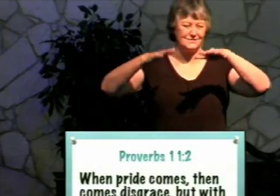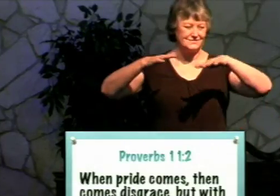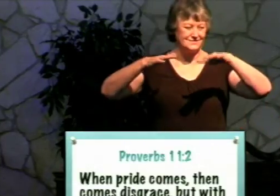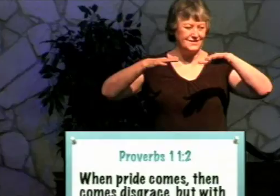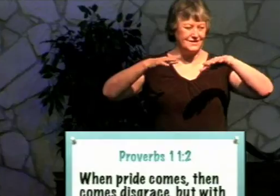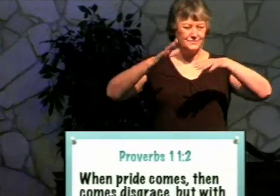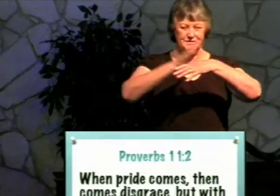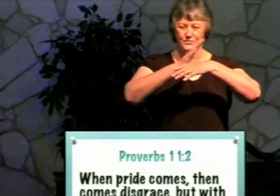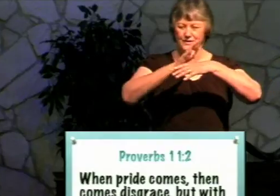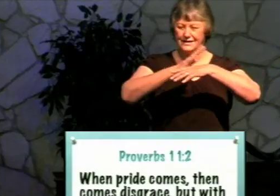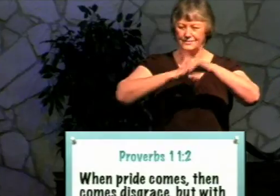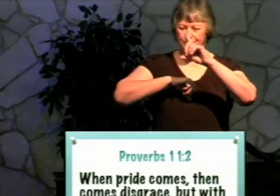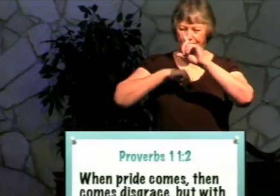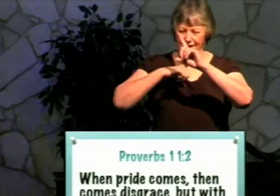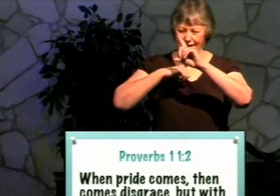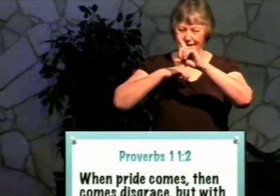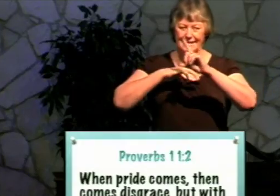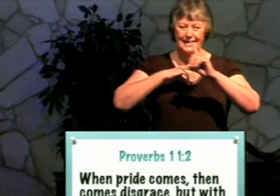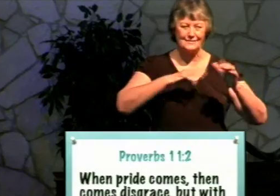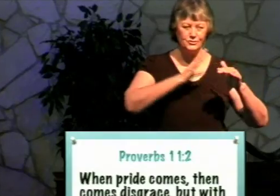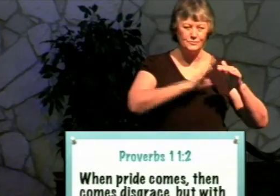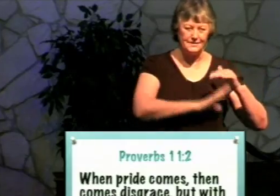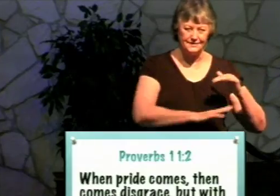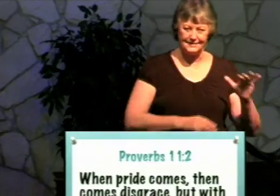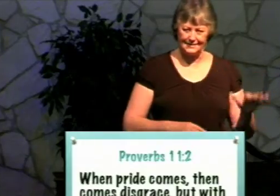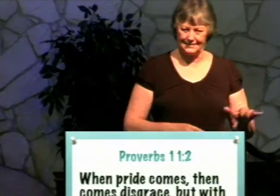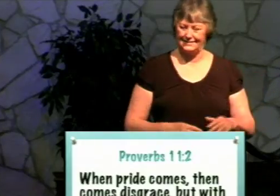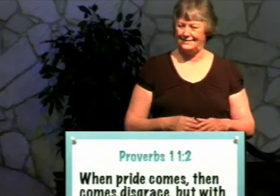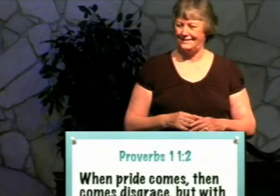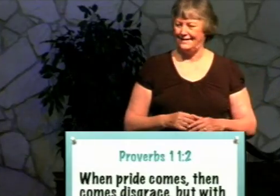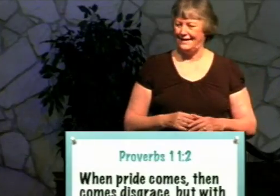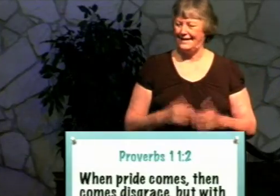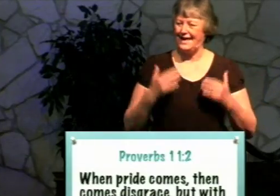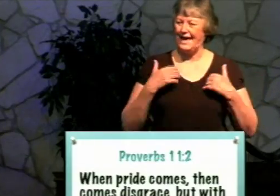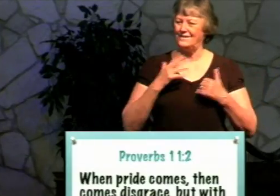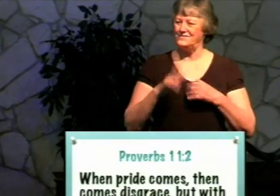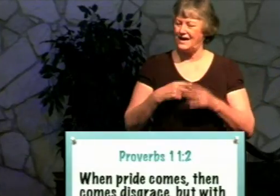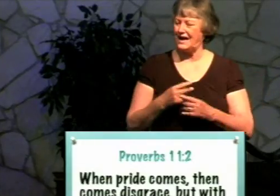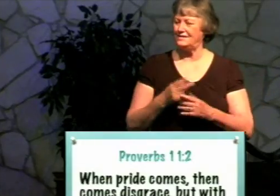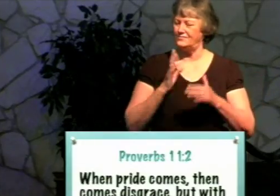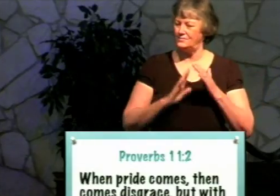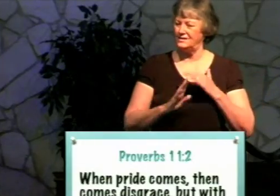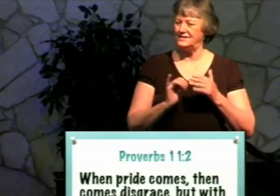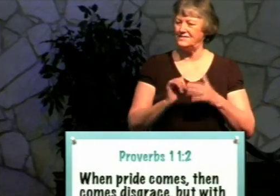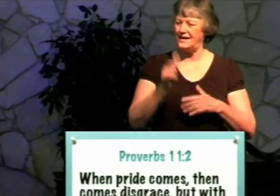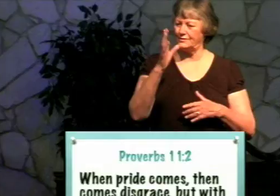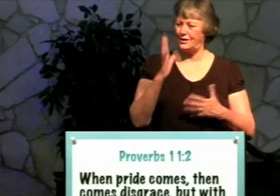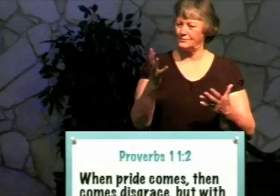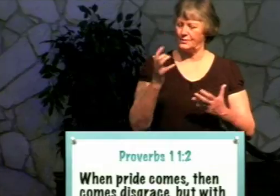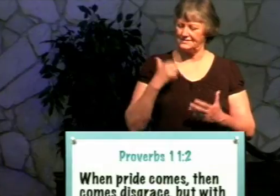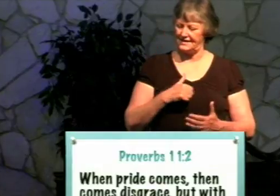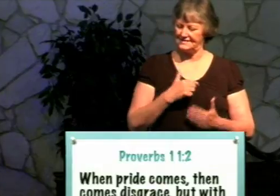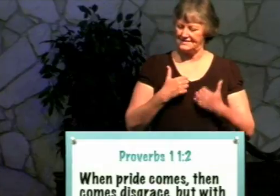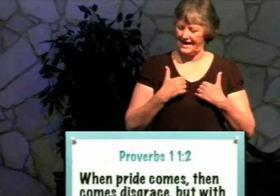balance between pride and humility and have the kind of humility that God wants us to